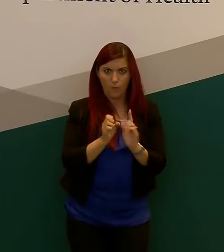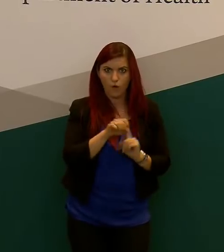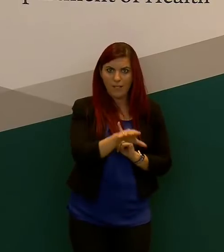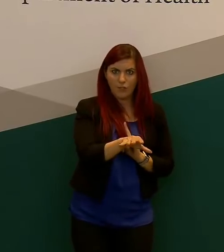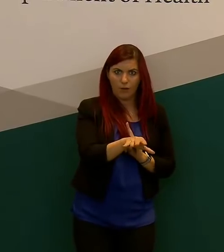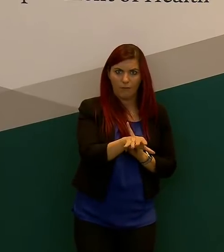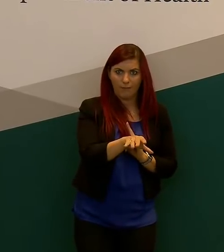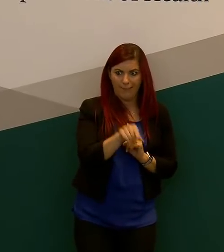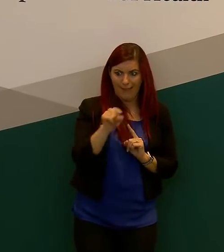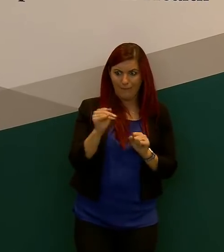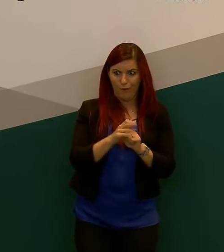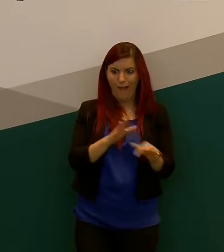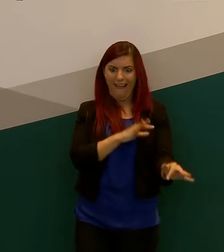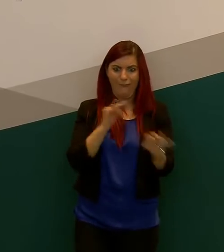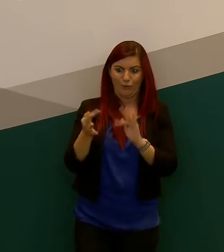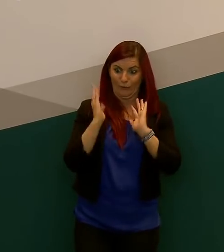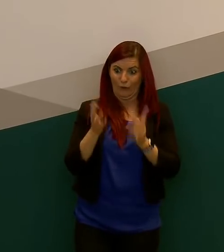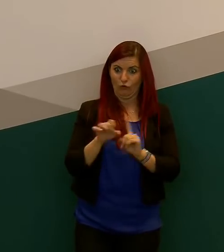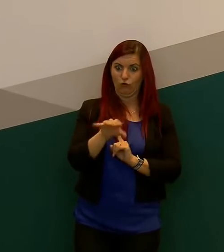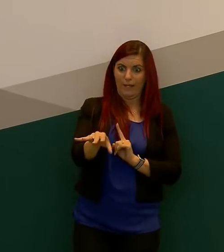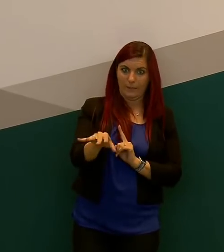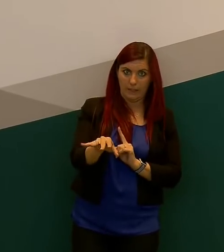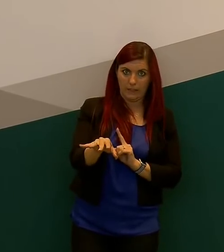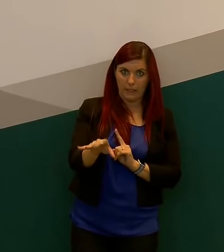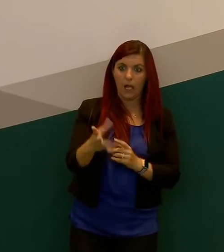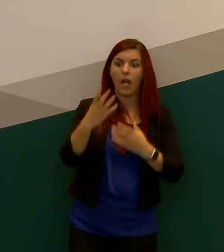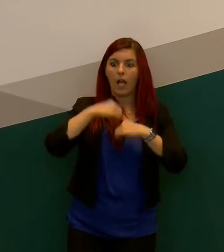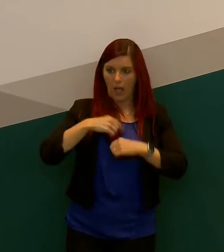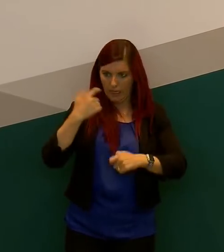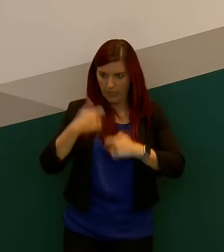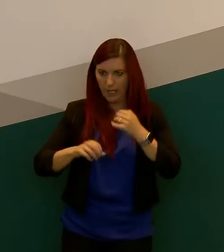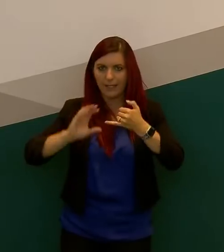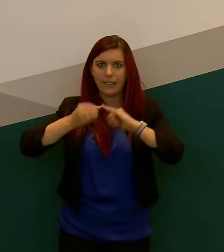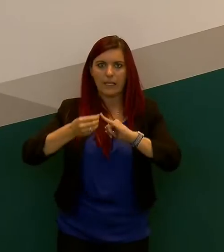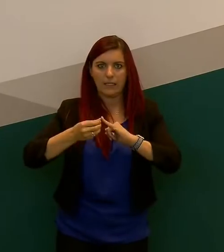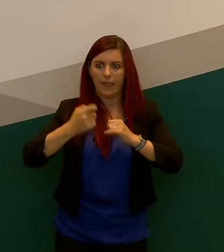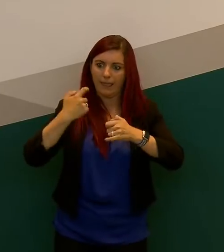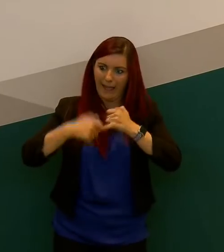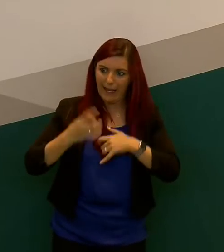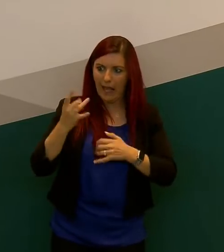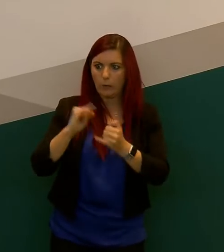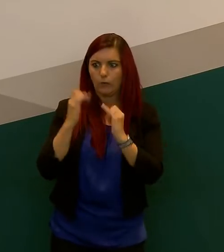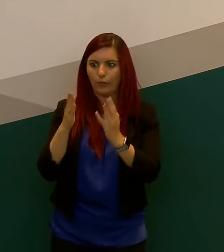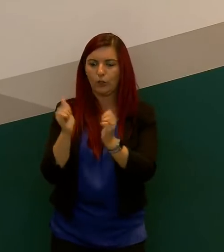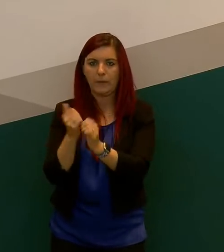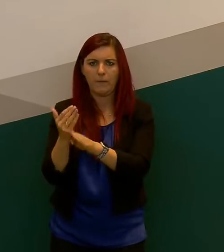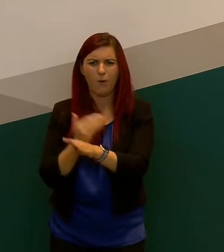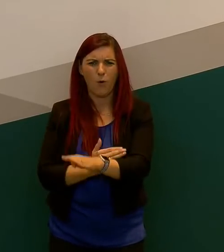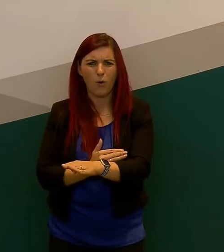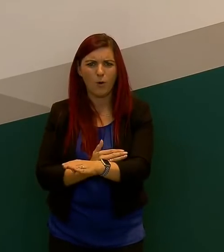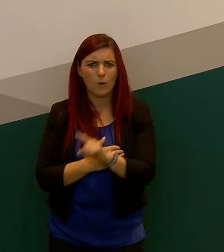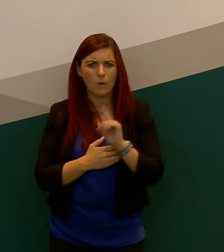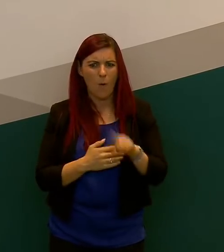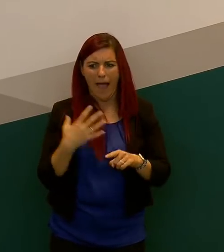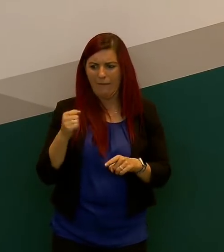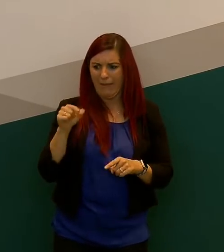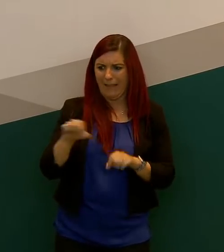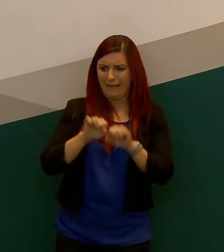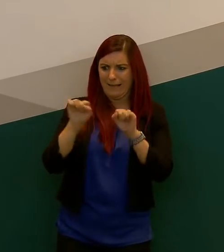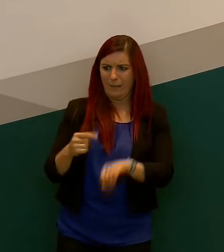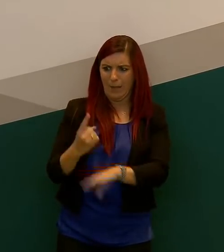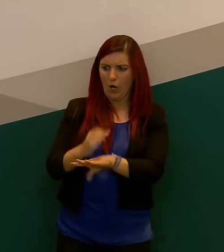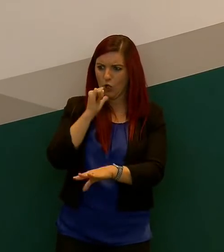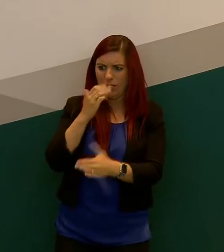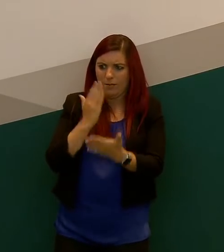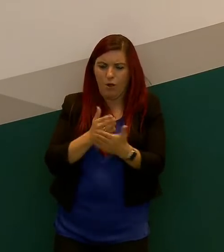I mean, transmission of the virus happens between two people. Testing picks it up after the fact. It allows you to then put in place interventions that can stop